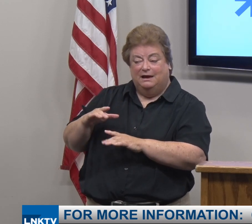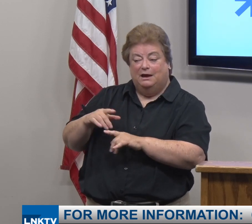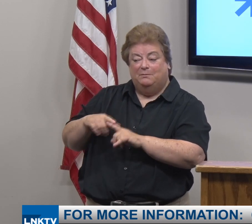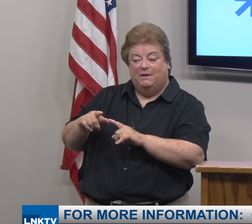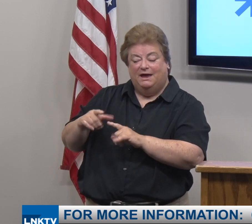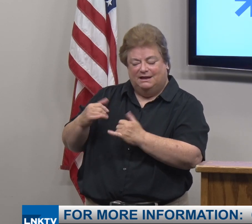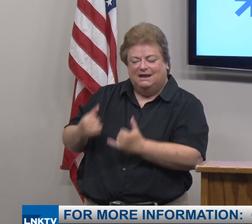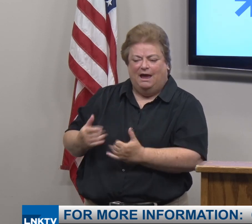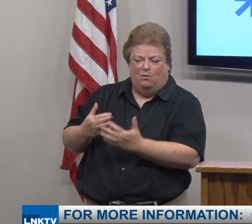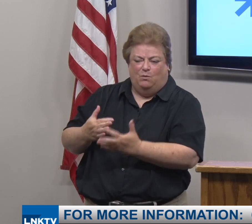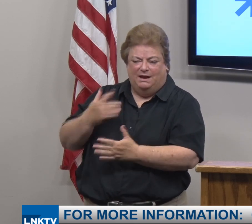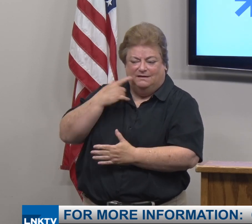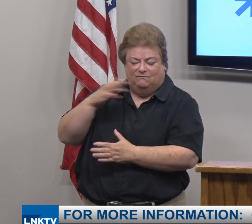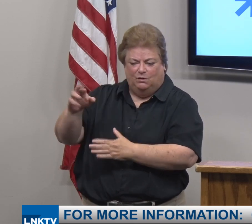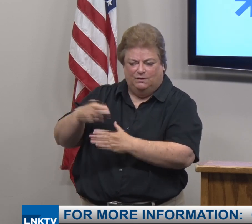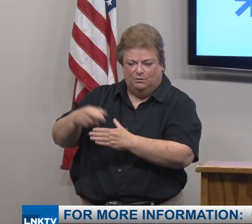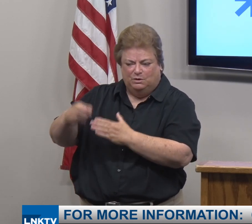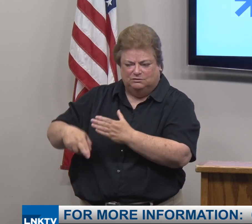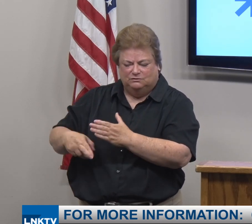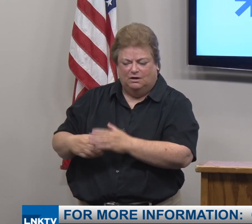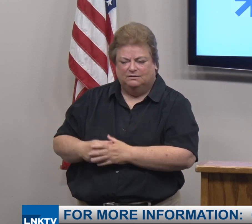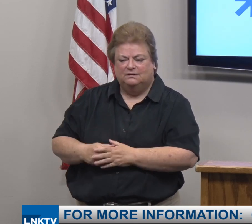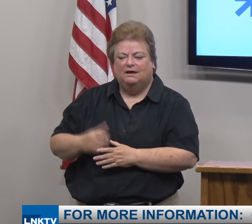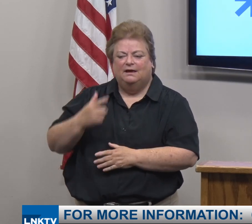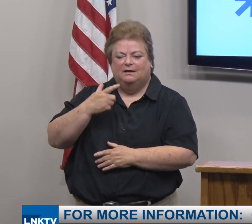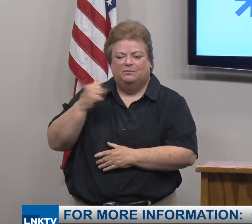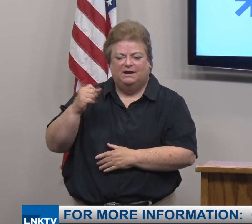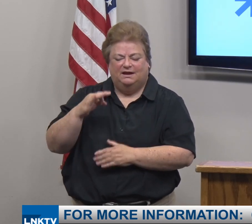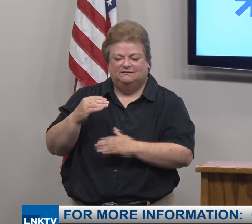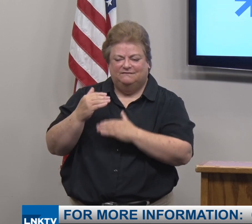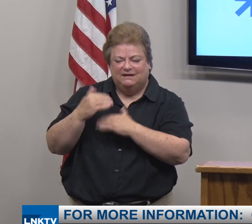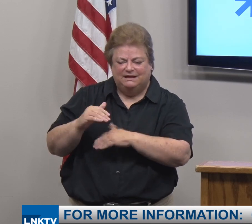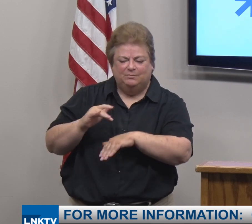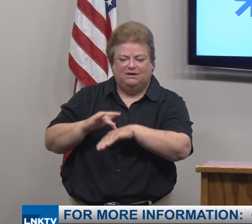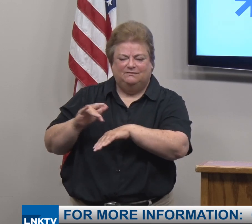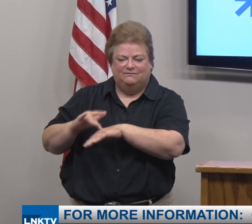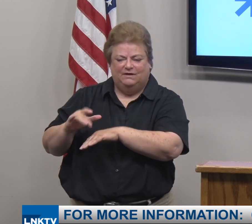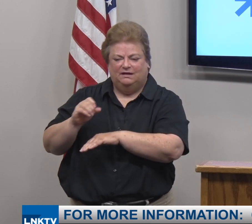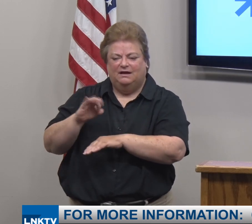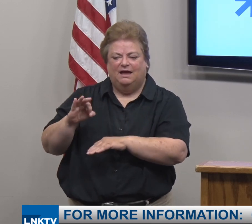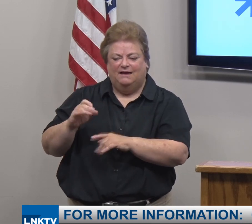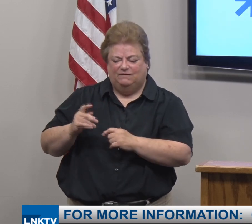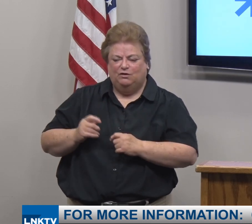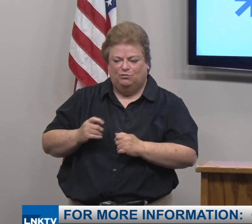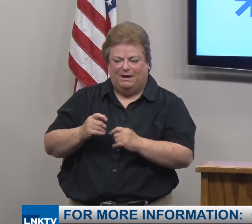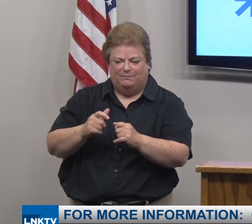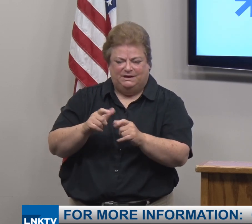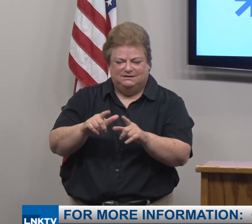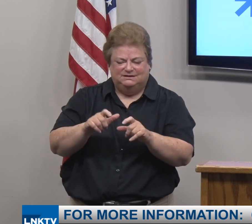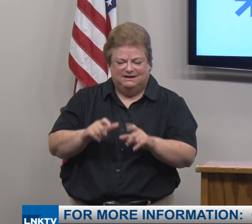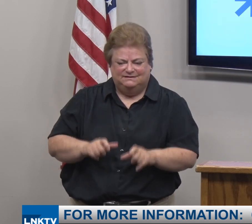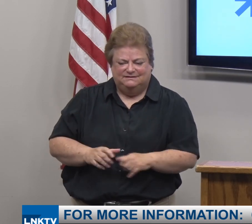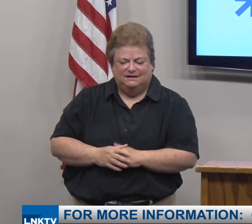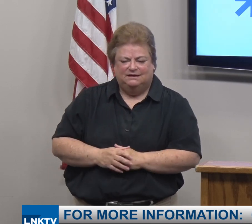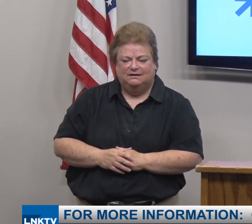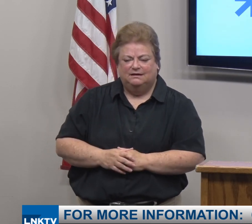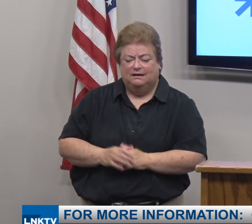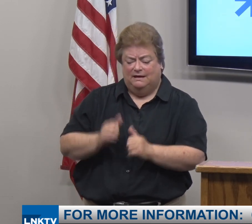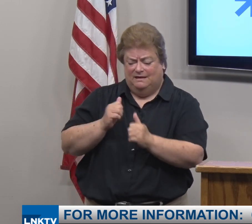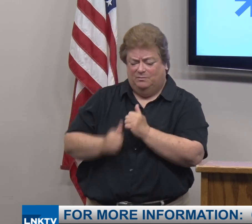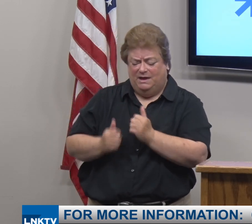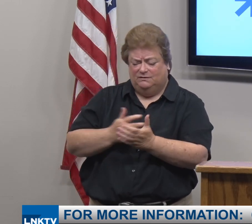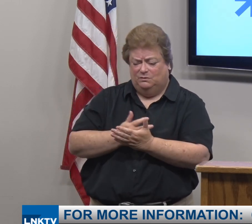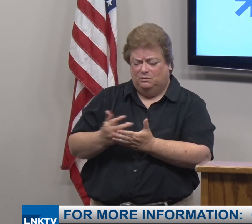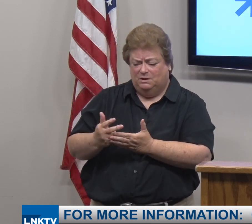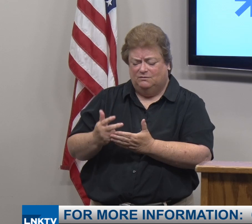are awaiting results. This is due to the limited availability of rapid testing. Over the past 3 weeks,